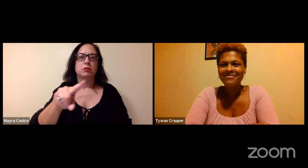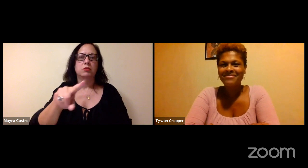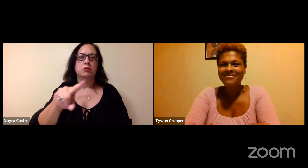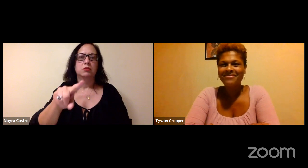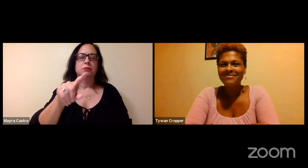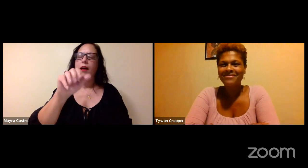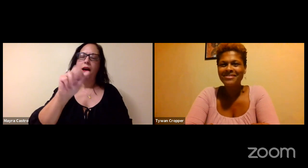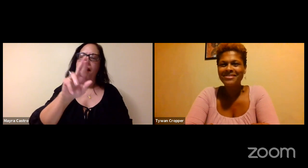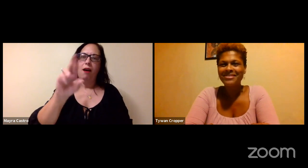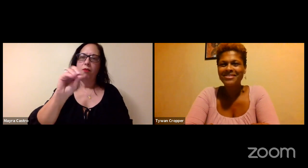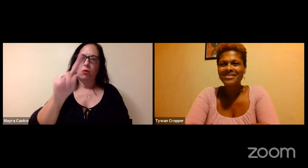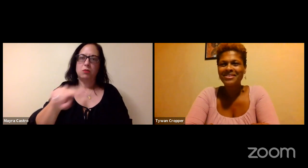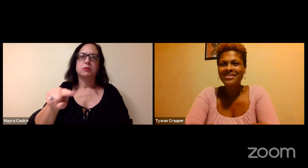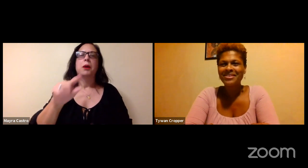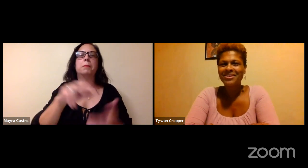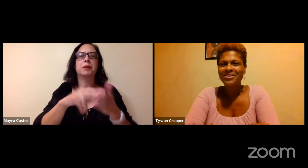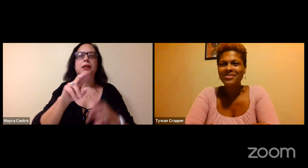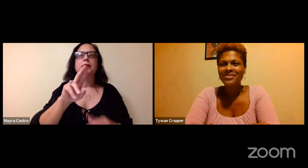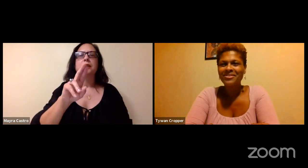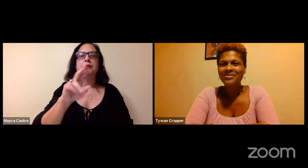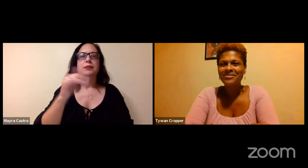would eat